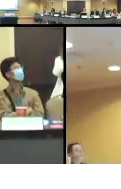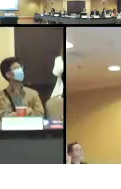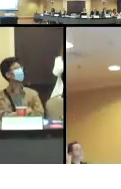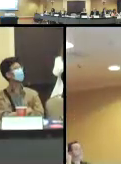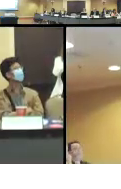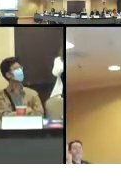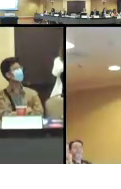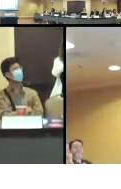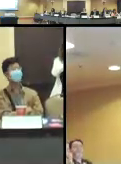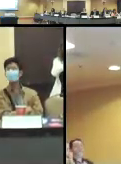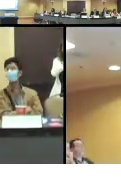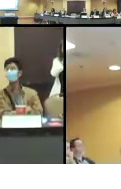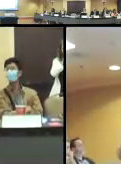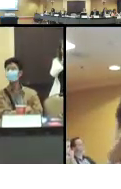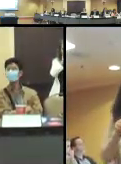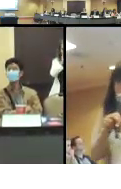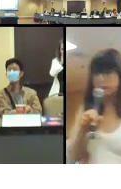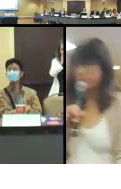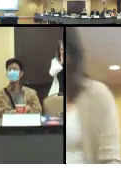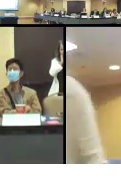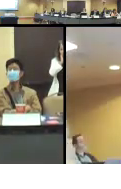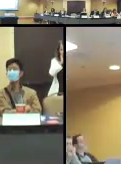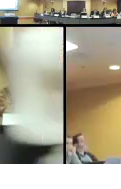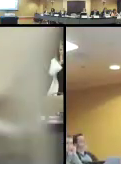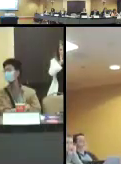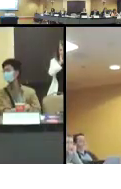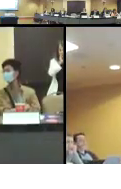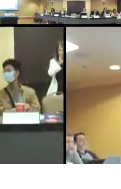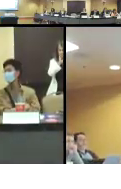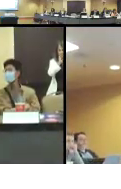Zoom. And I got, oh.